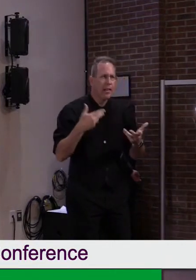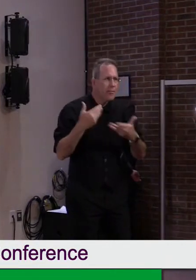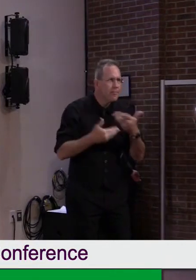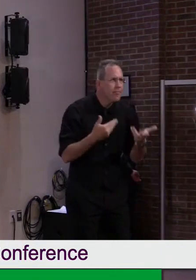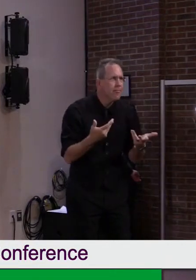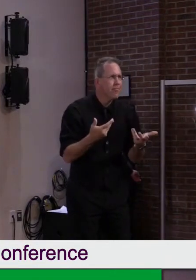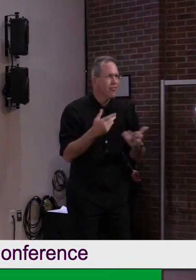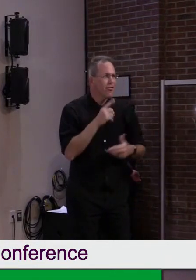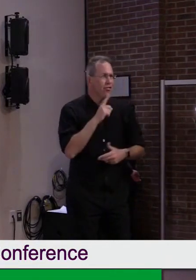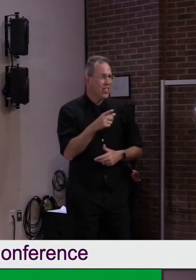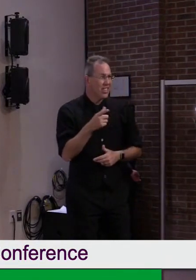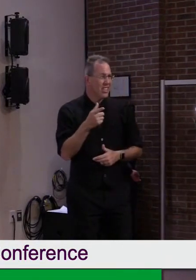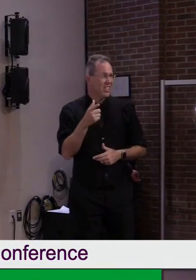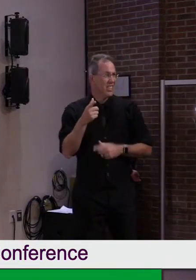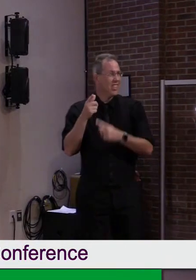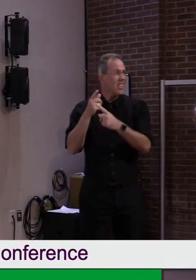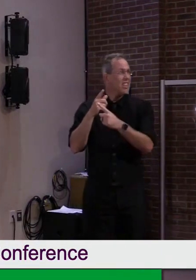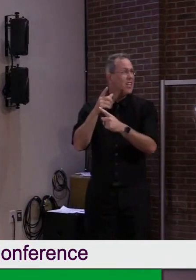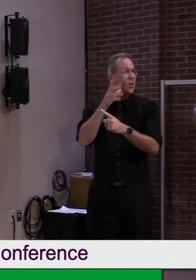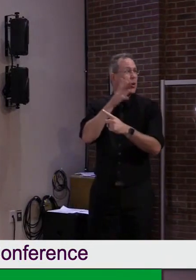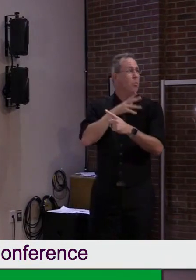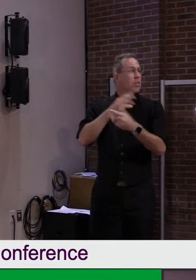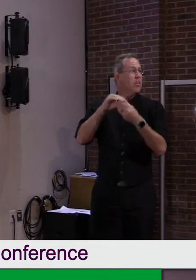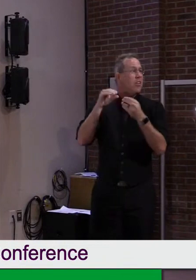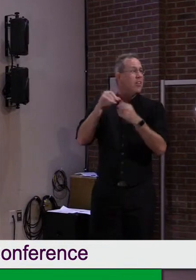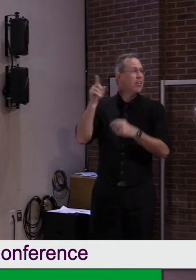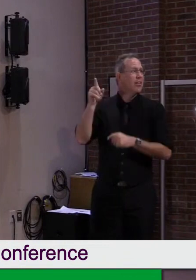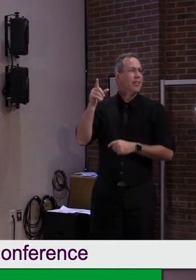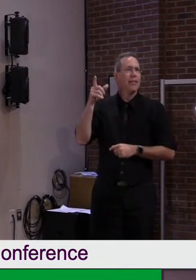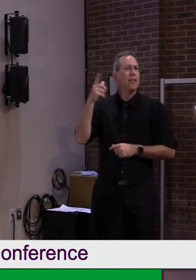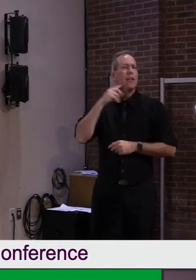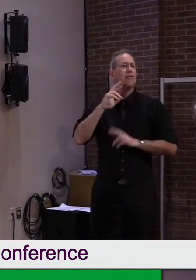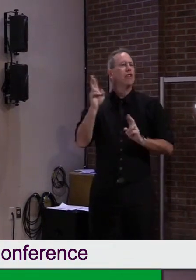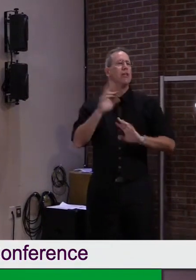said, we can't tell you anything, we're ready to go.